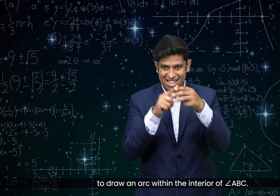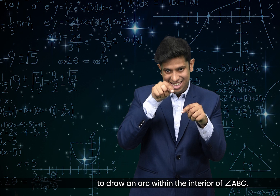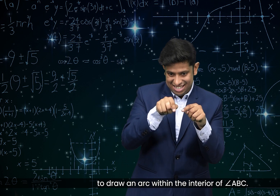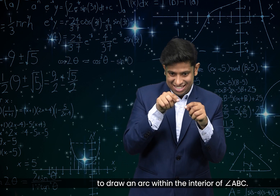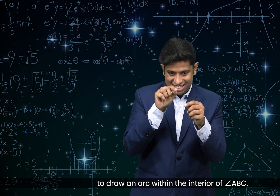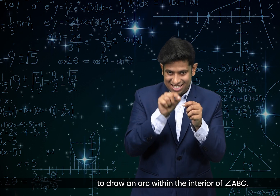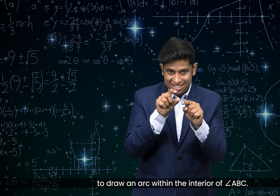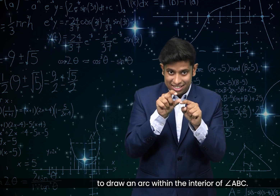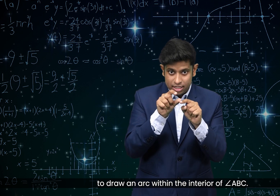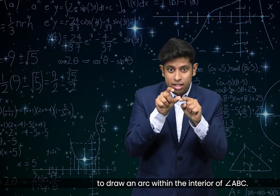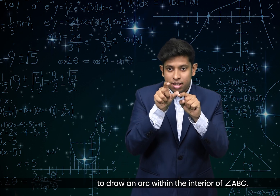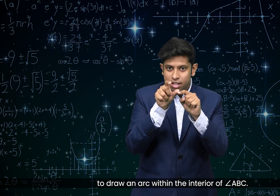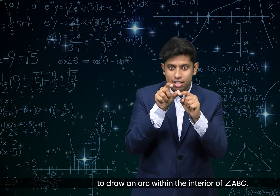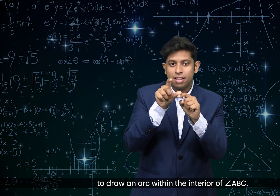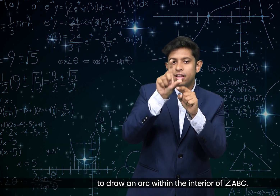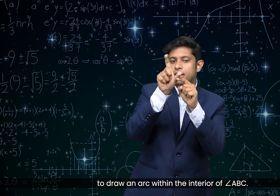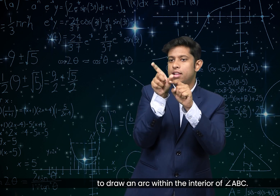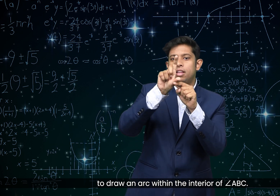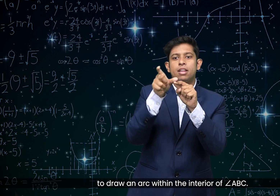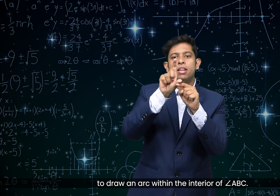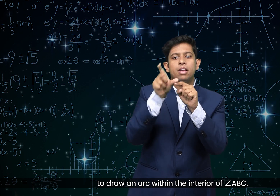the interior of angle ABC.